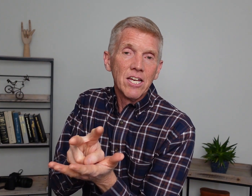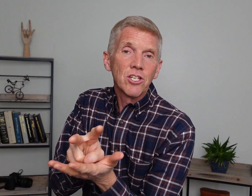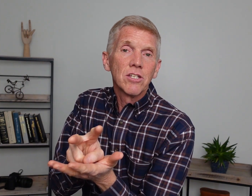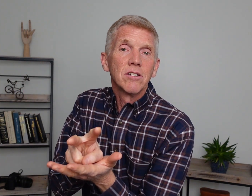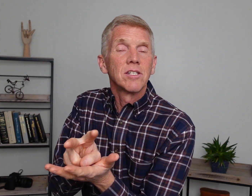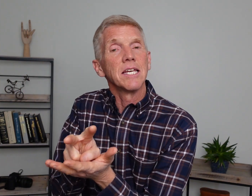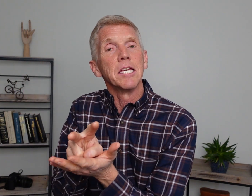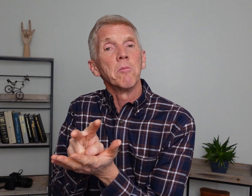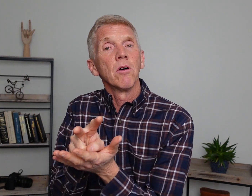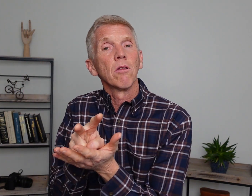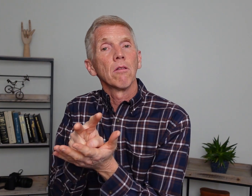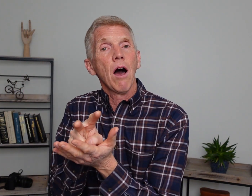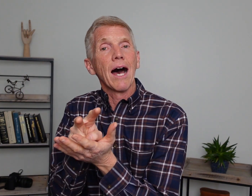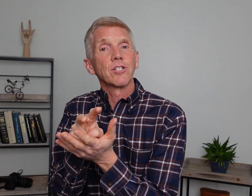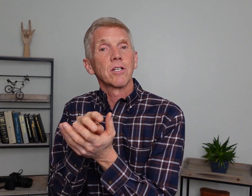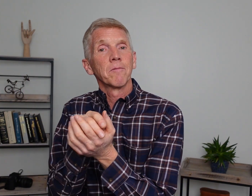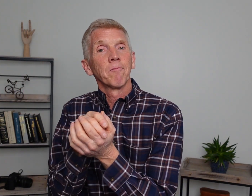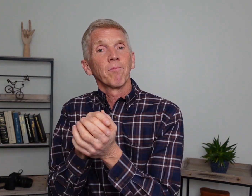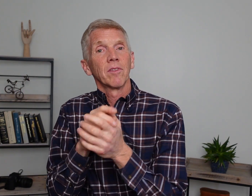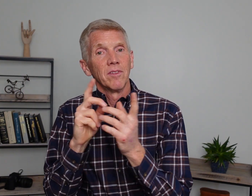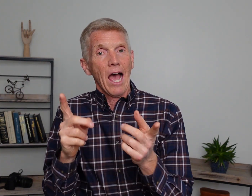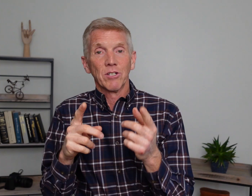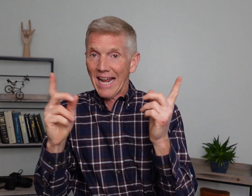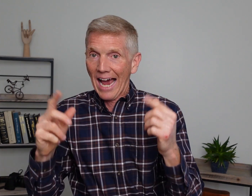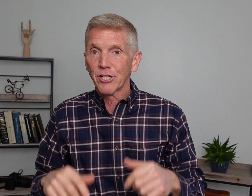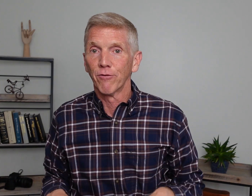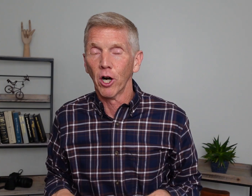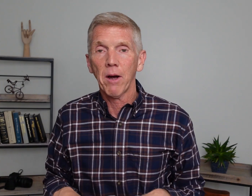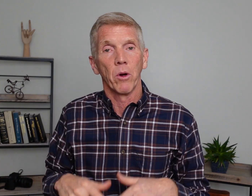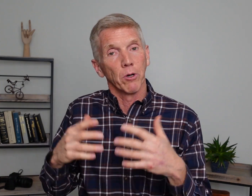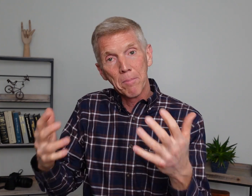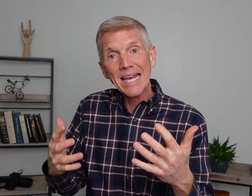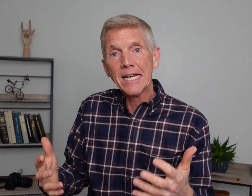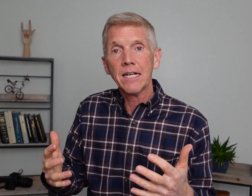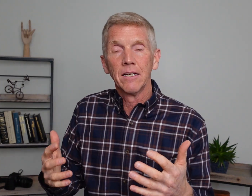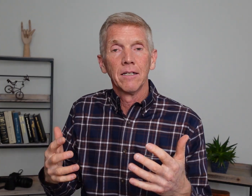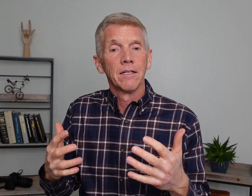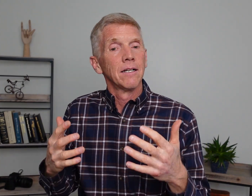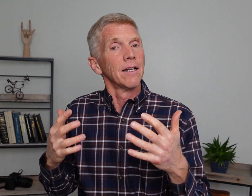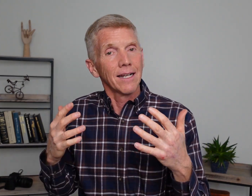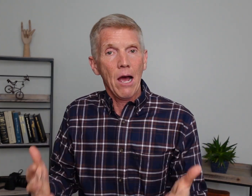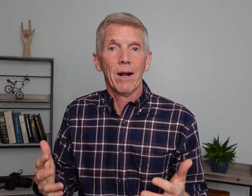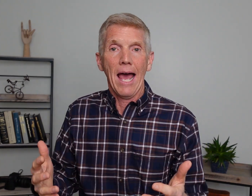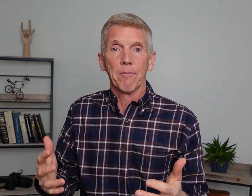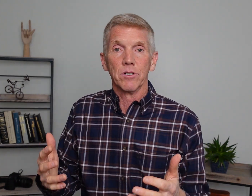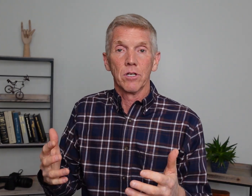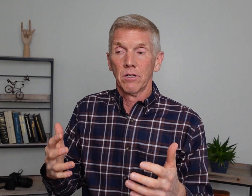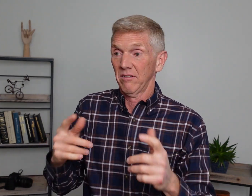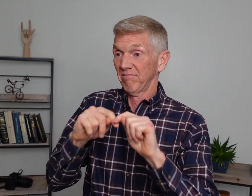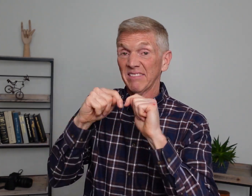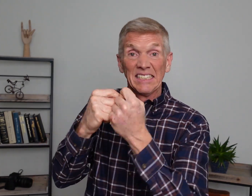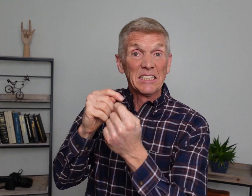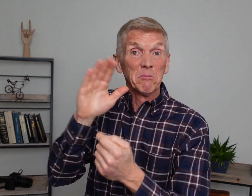His team lost. Now it's an action verb, I want to repeat it. Now what happens?